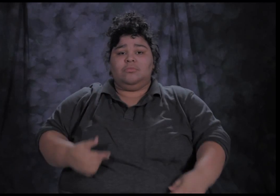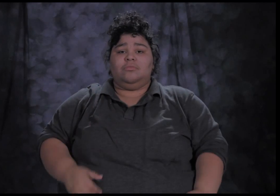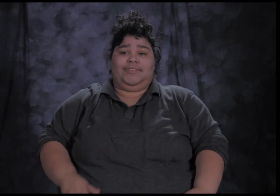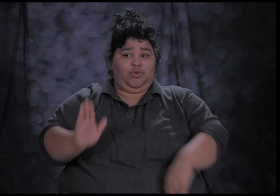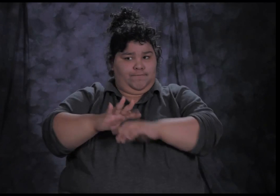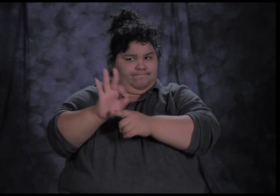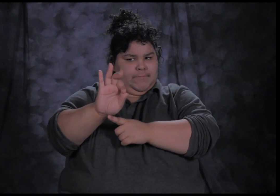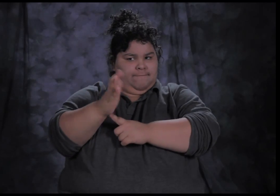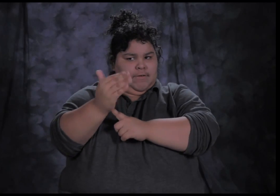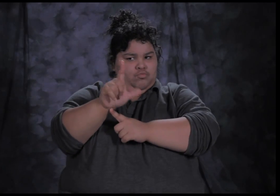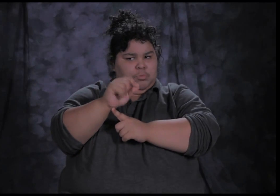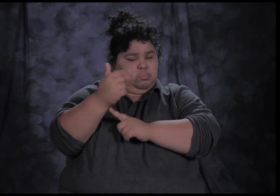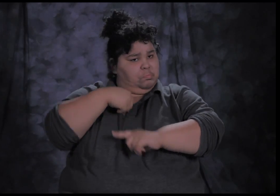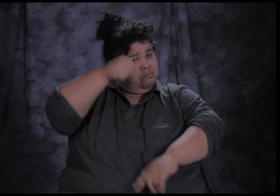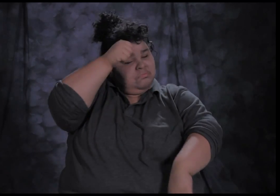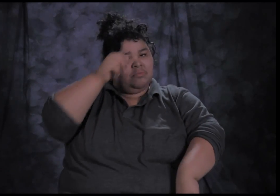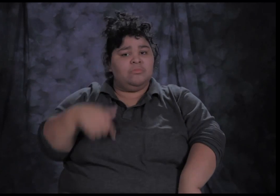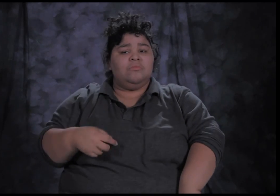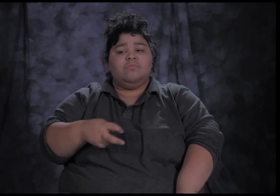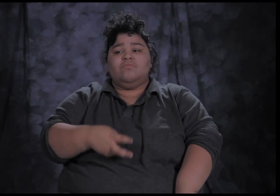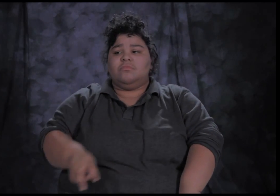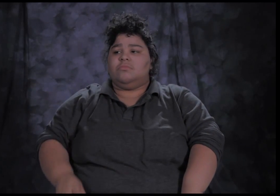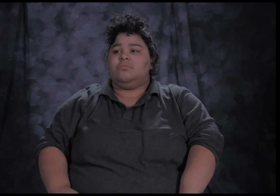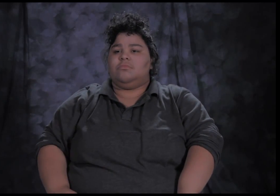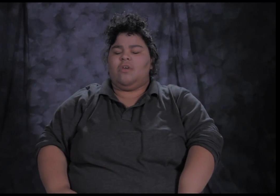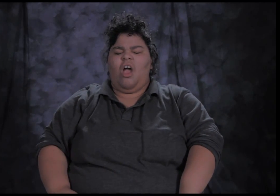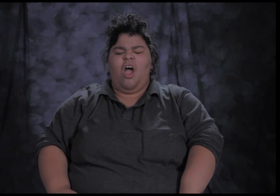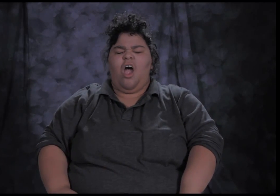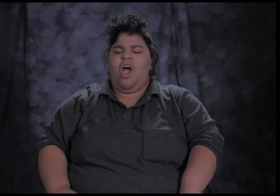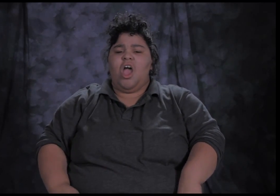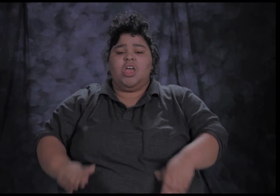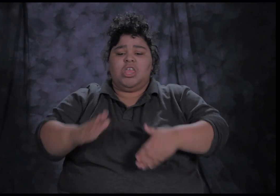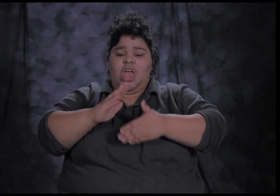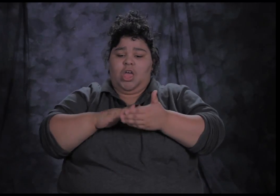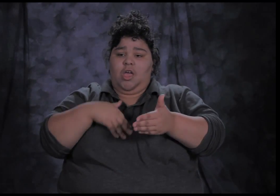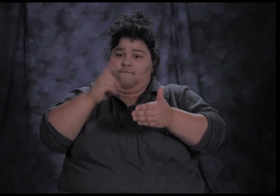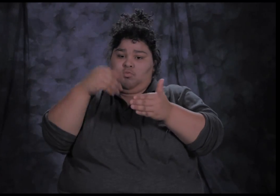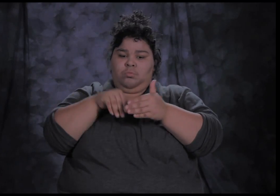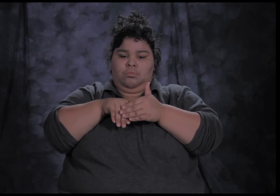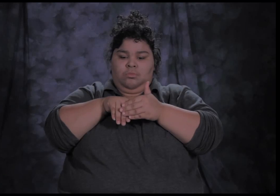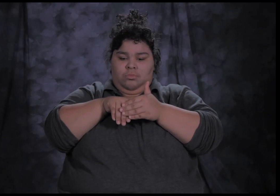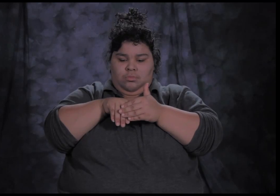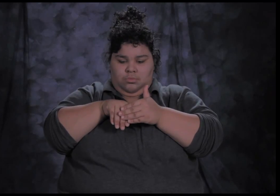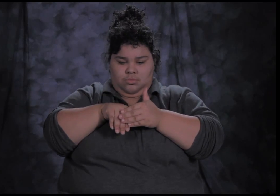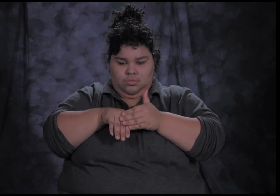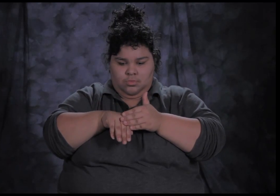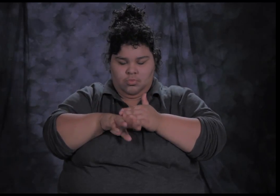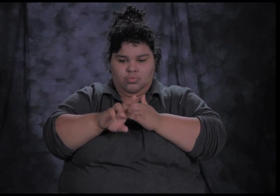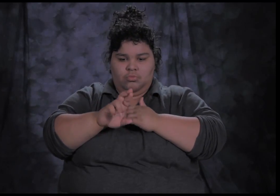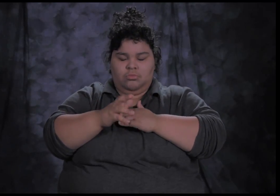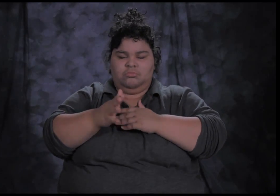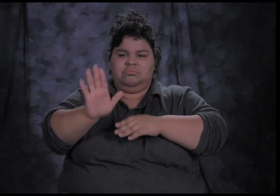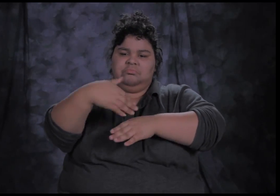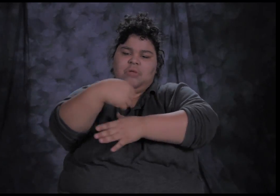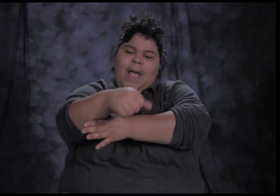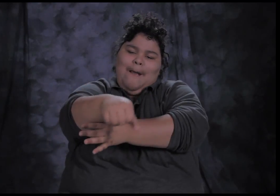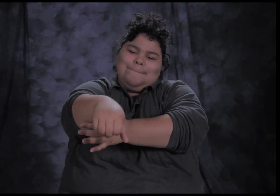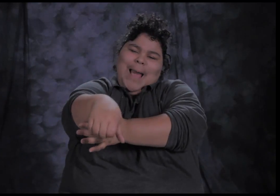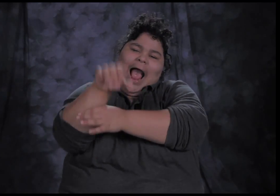I remember it was February 2013. I was transferred to Worcester Recovery Center. And as soon as I walked